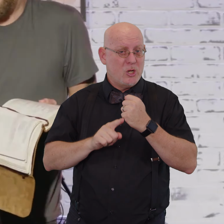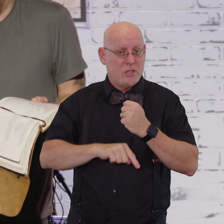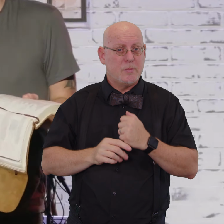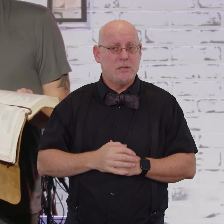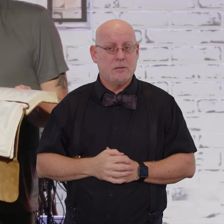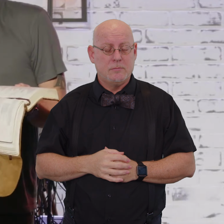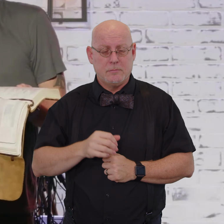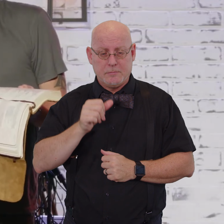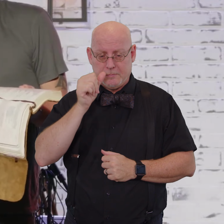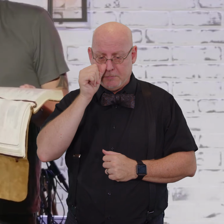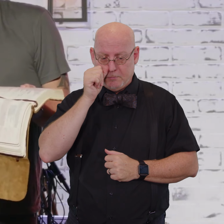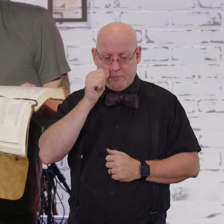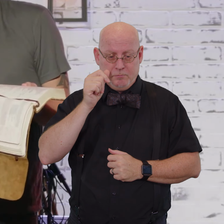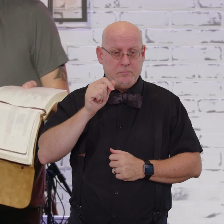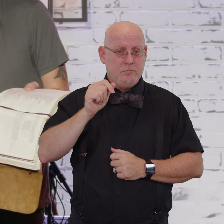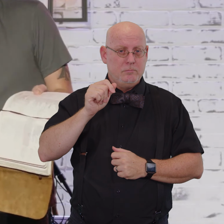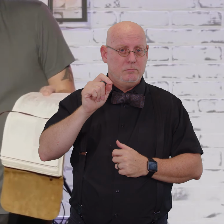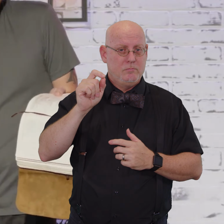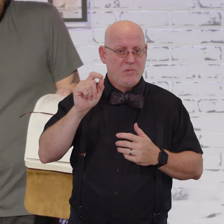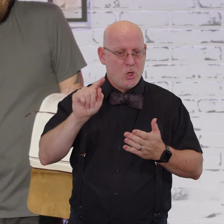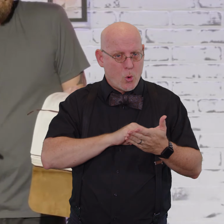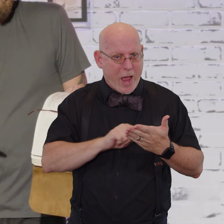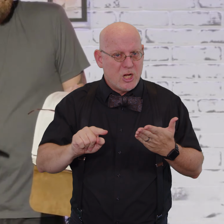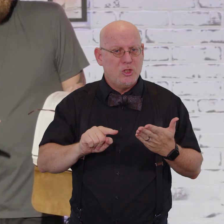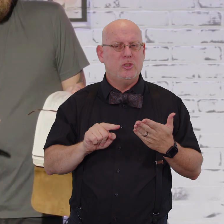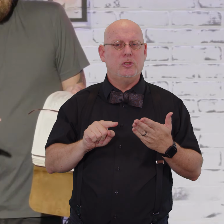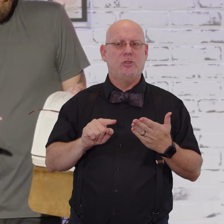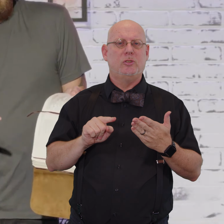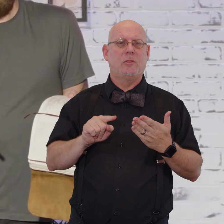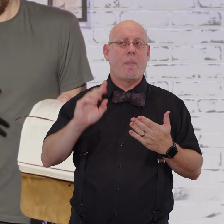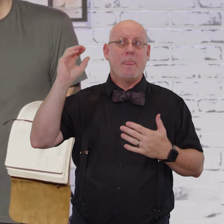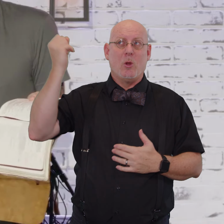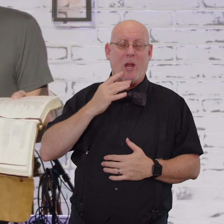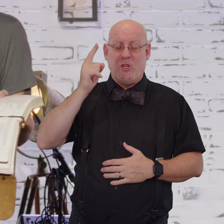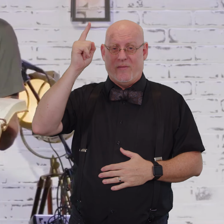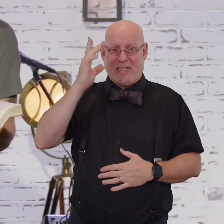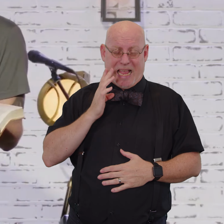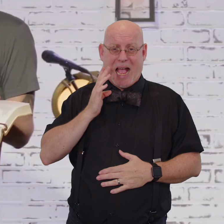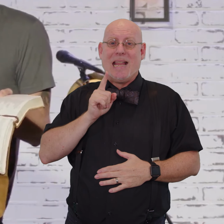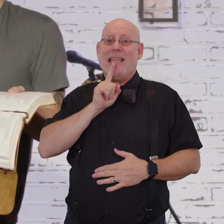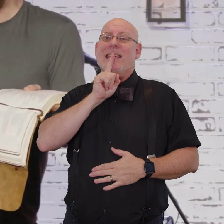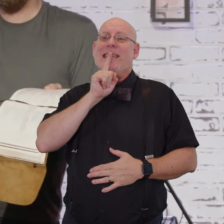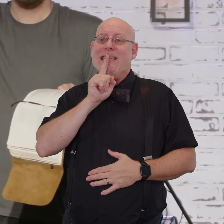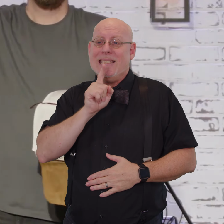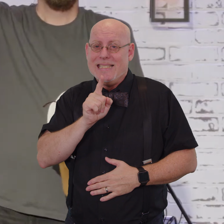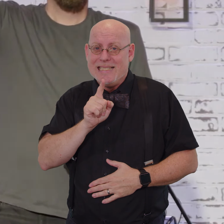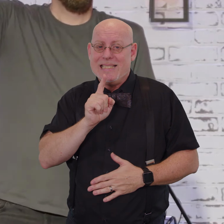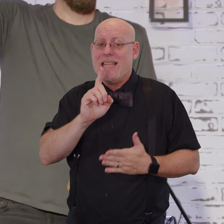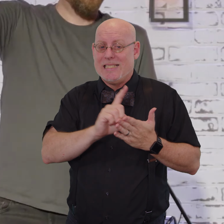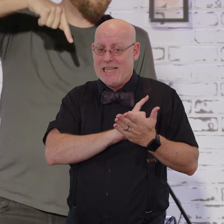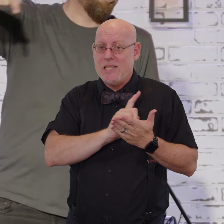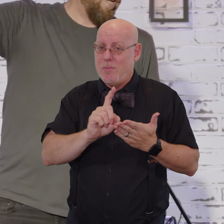of chastisement correction so the graciousness of God is